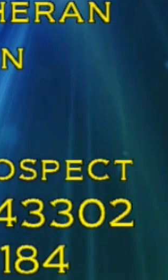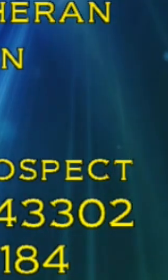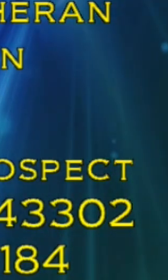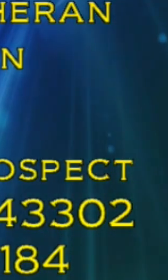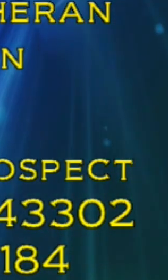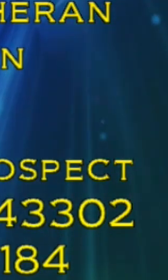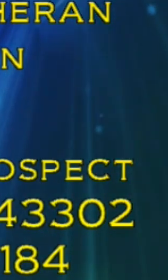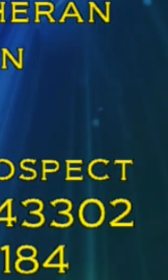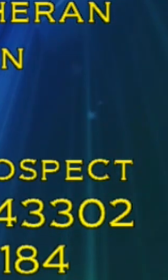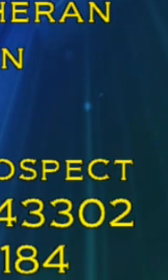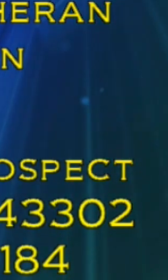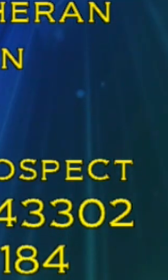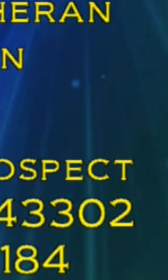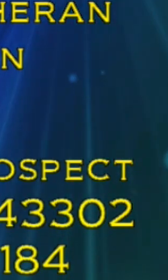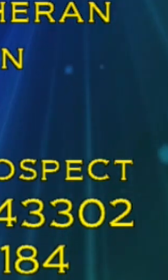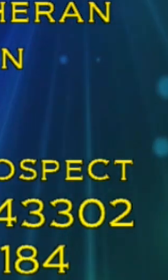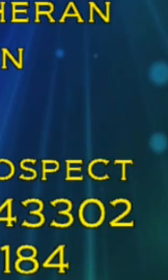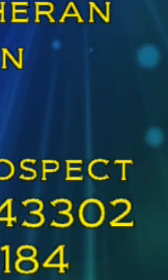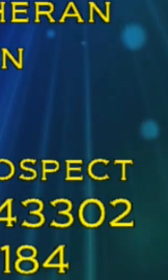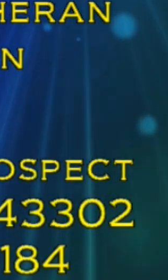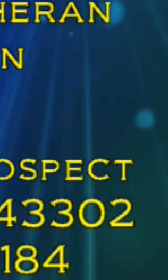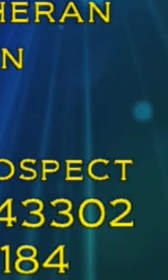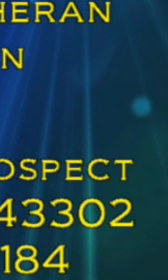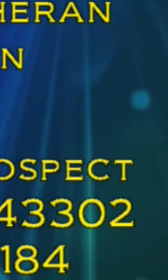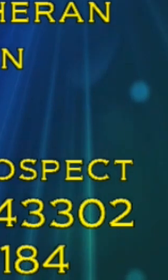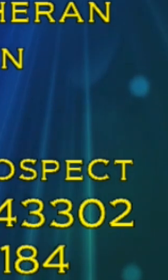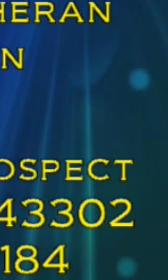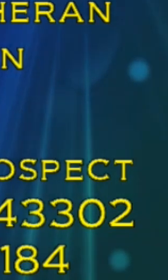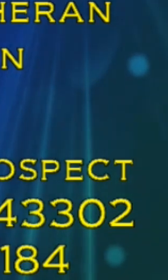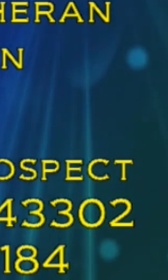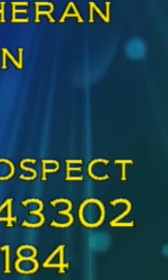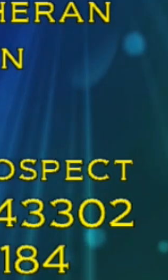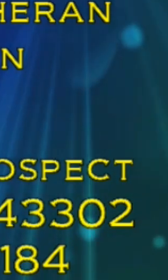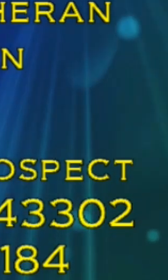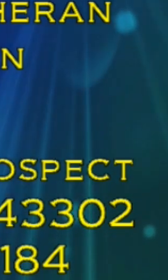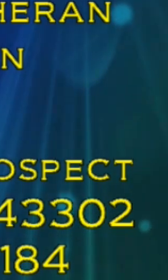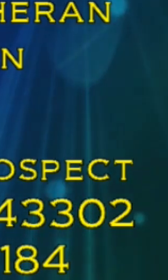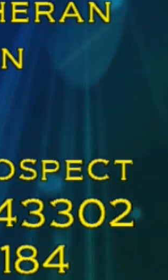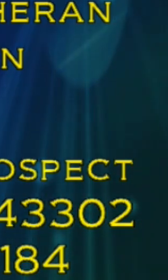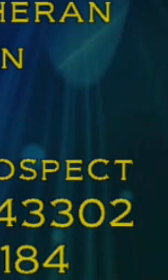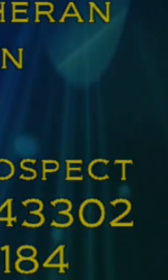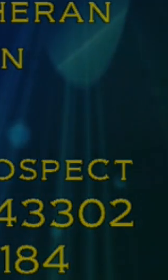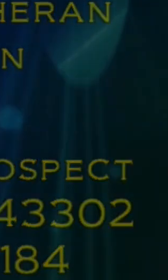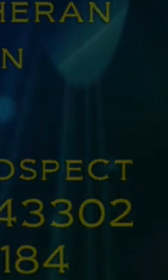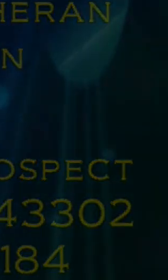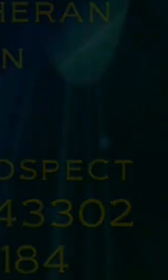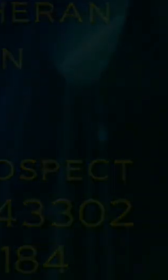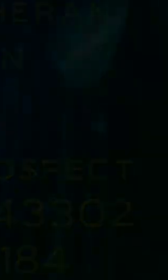Christ. So until our next broadcast, God be with you till we meet again.